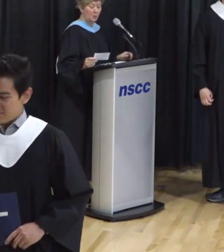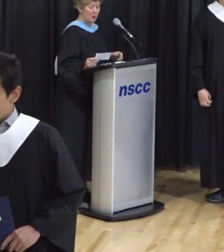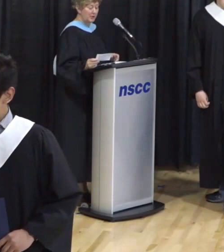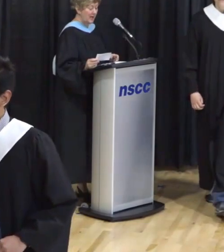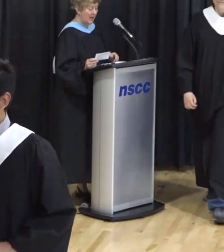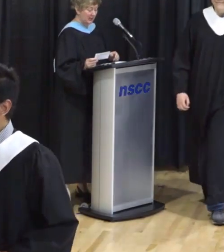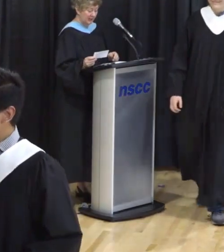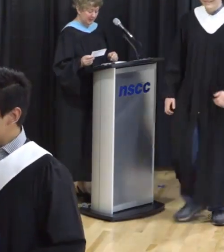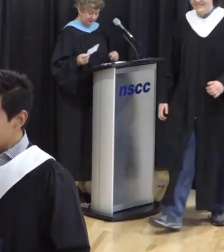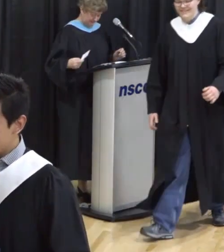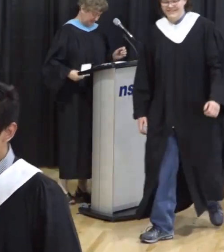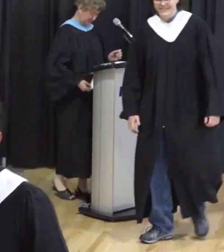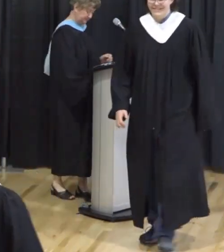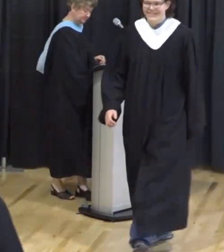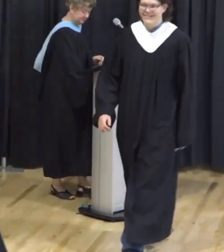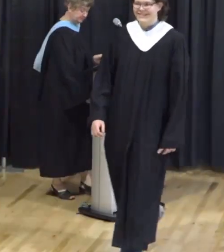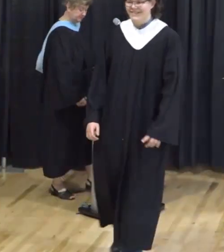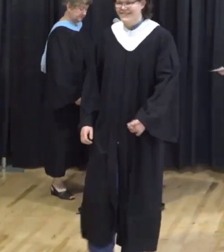Clayton Wood Huntley.